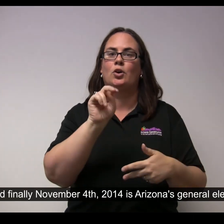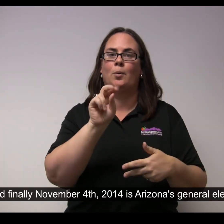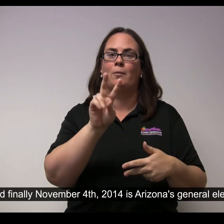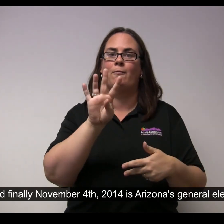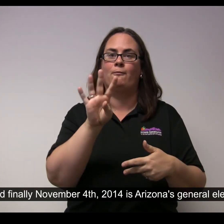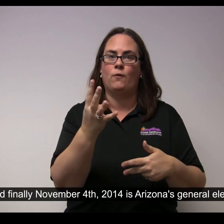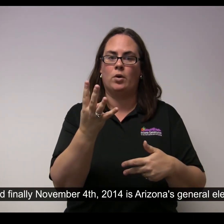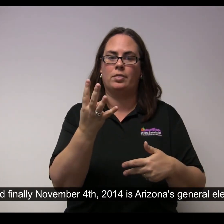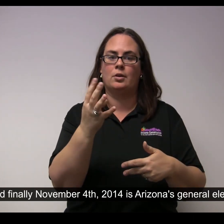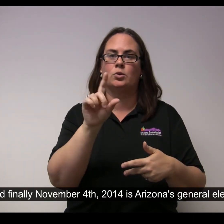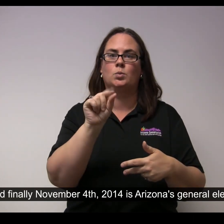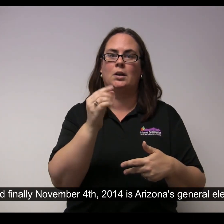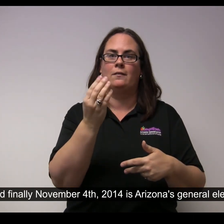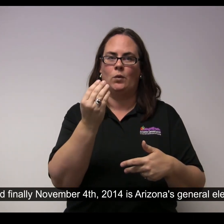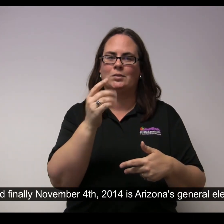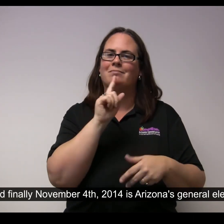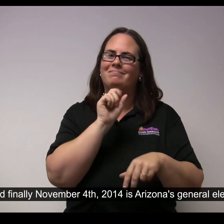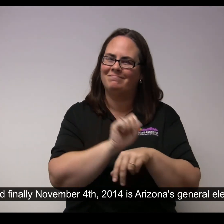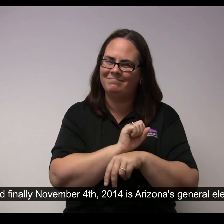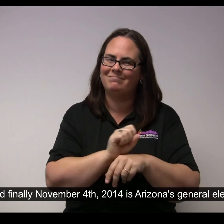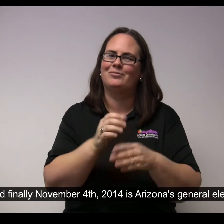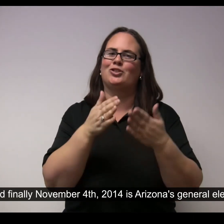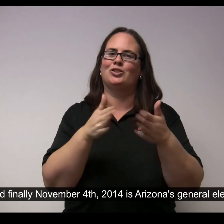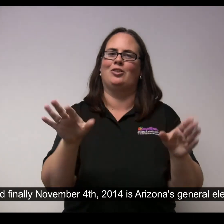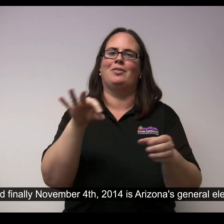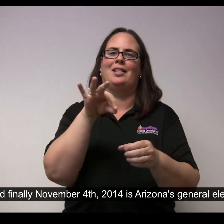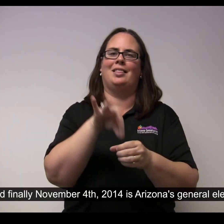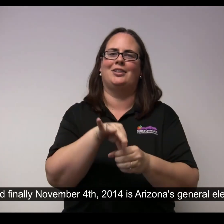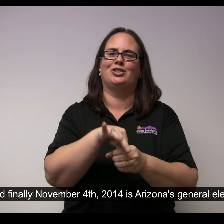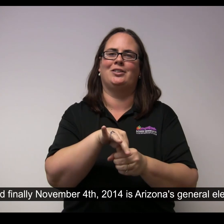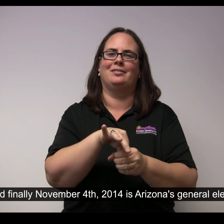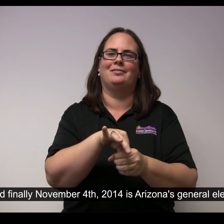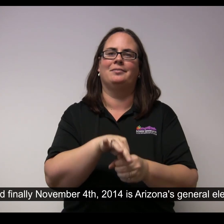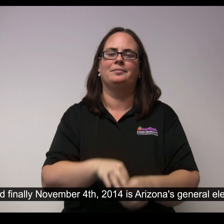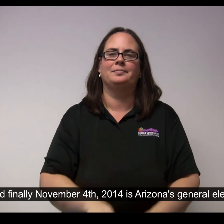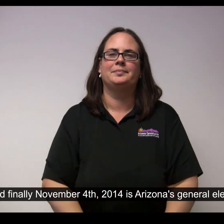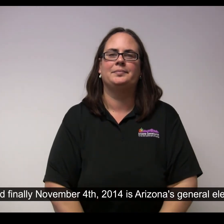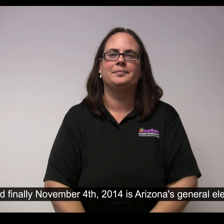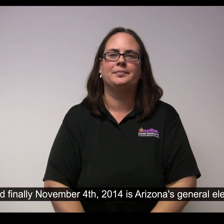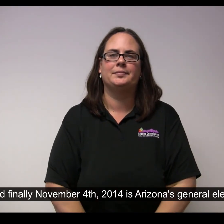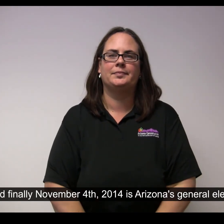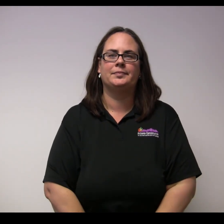And finally, November 4th, 2014 is Arizona's general election.